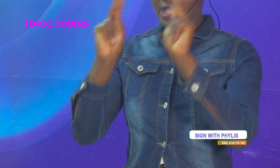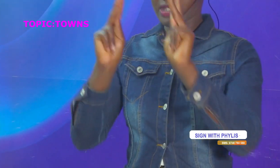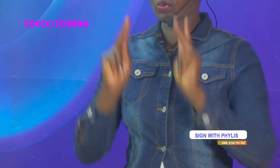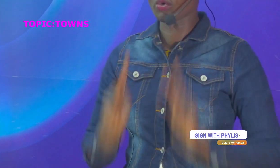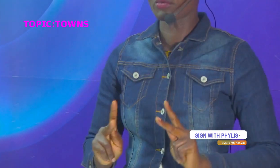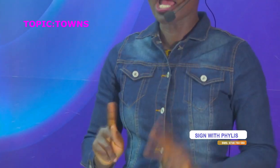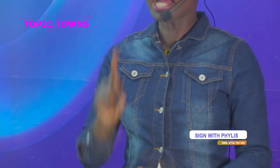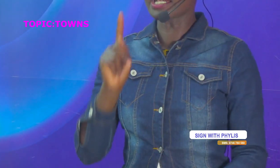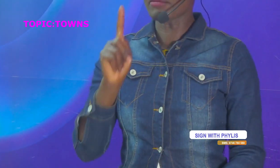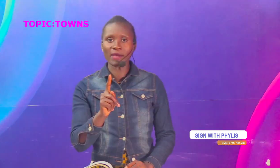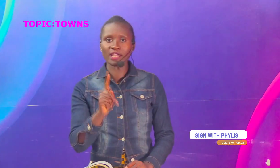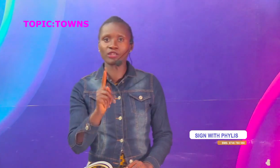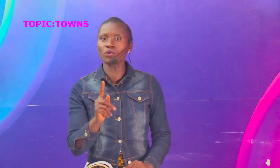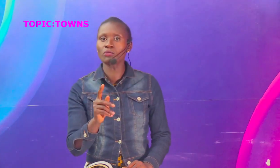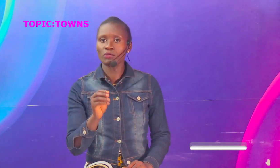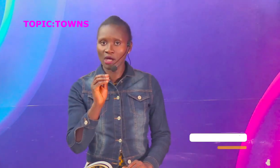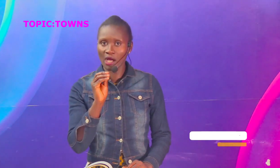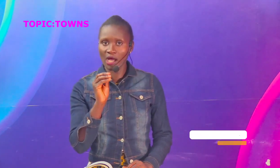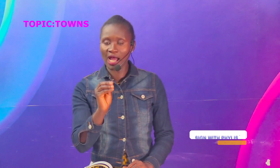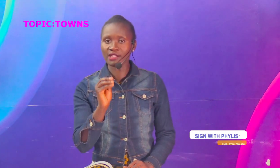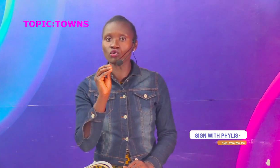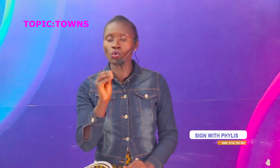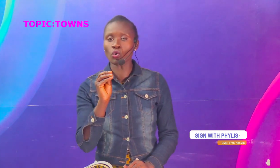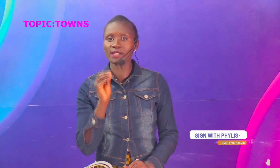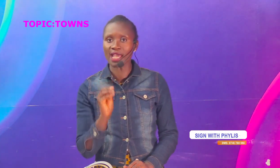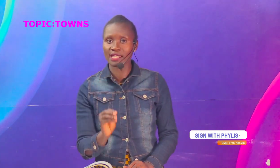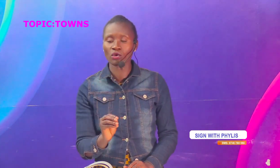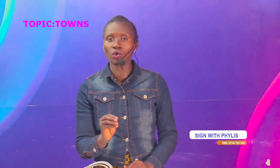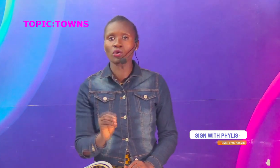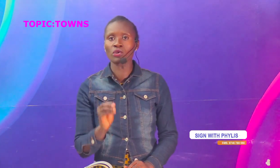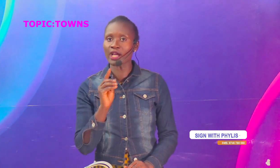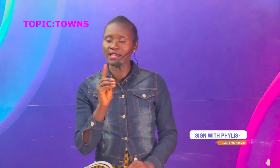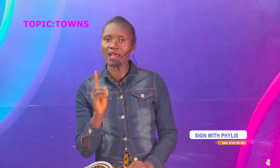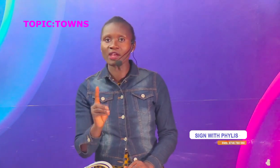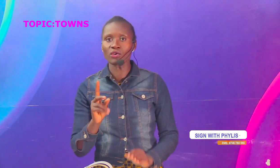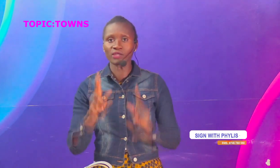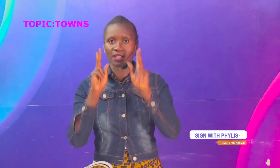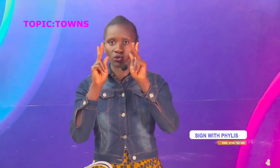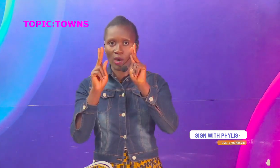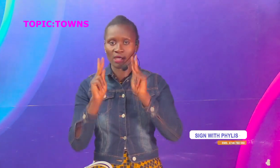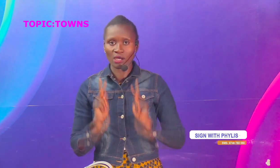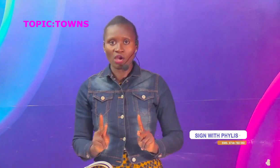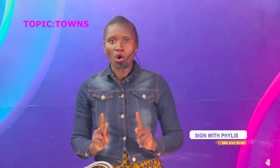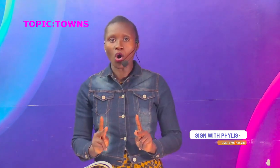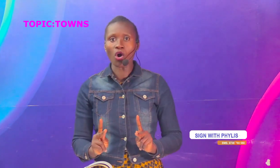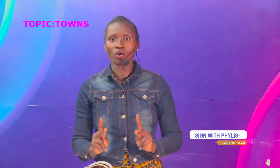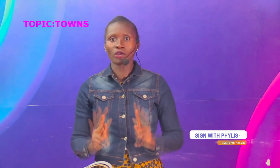Kisumu. And remember, Kisumu has two signs. So you can either use this one or this